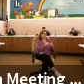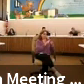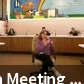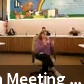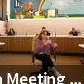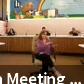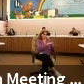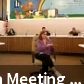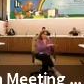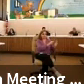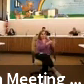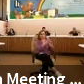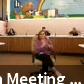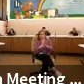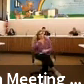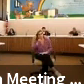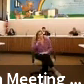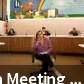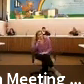Okay, thank you.